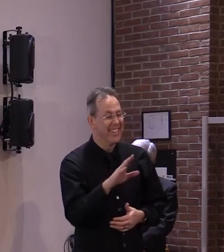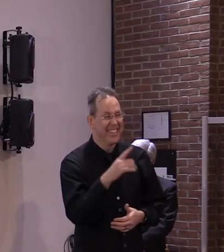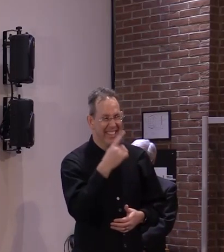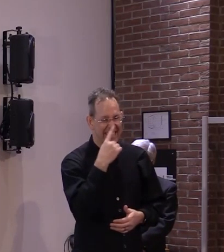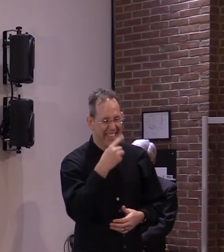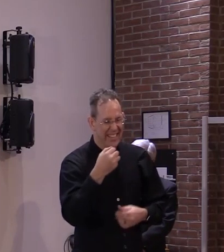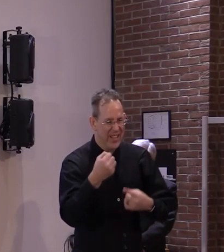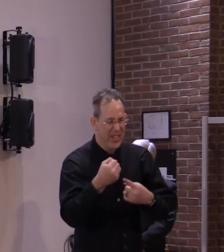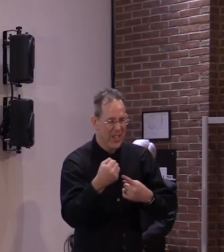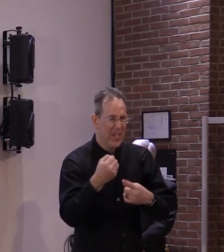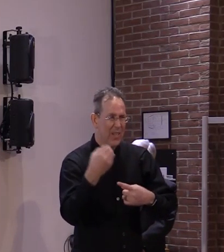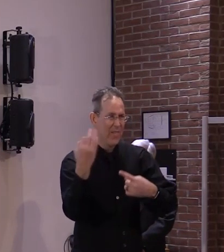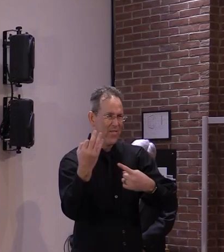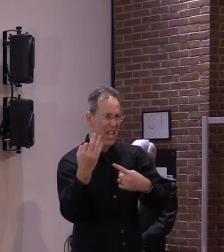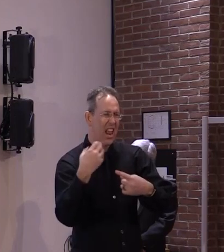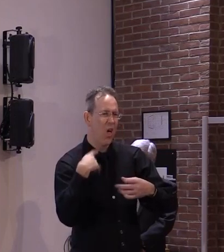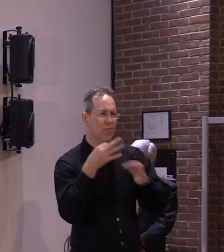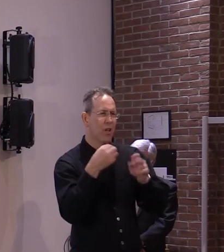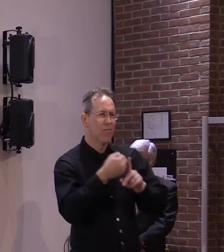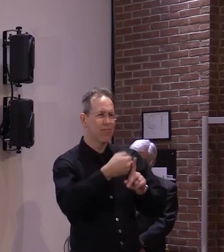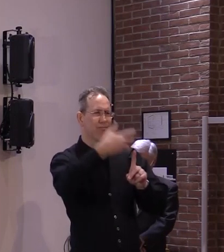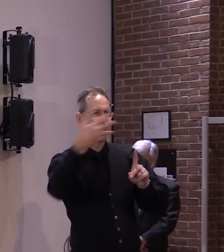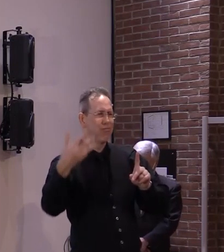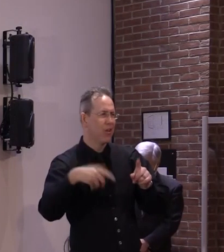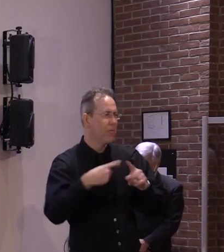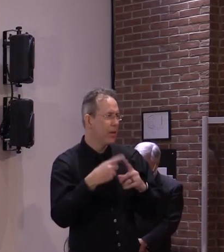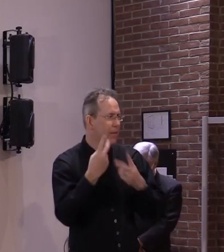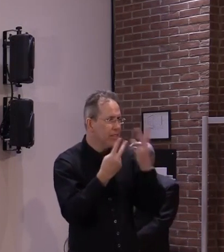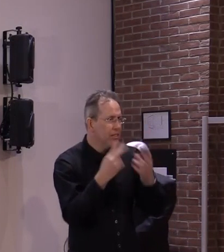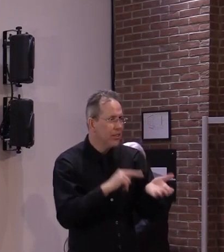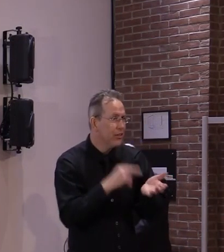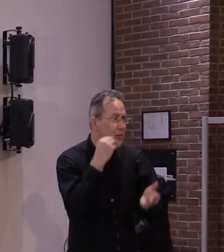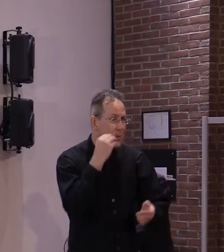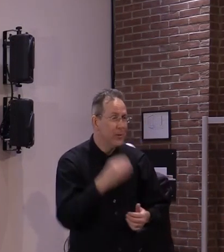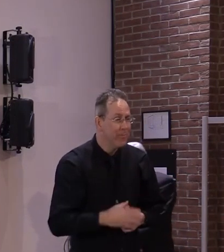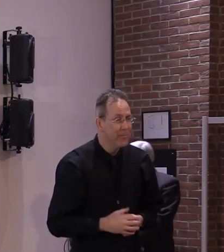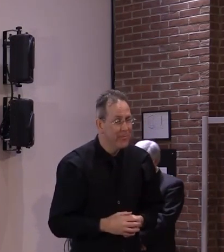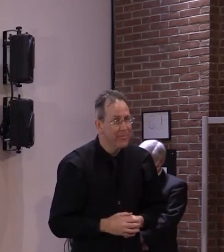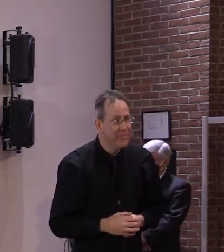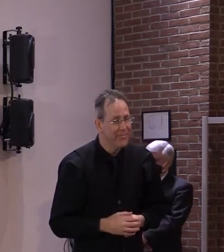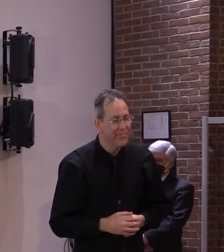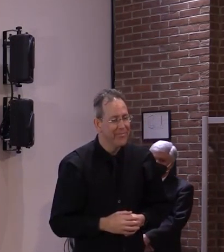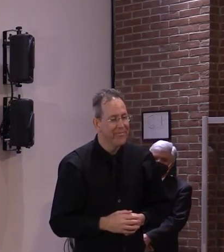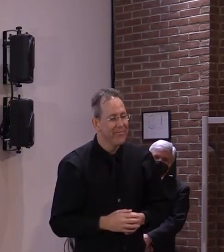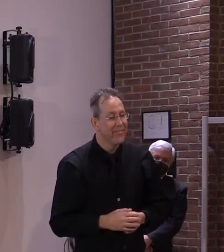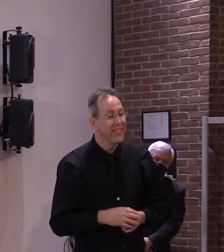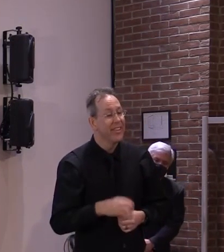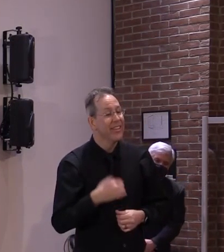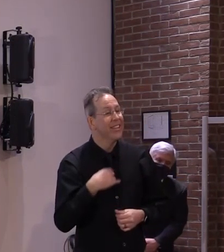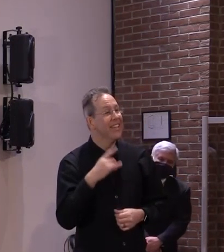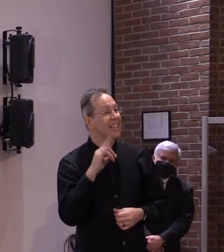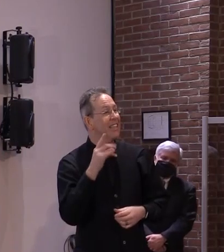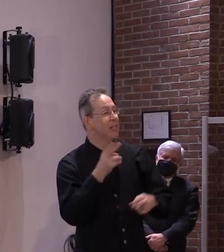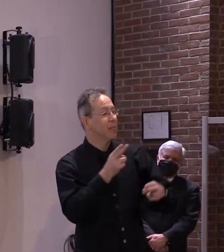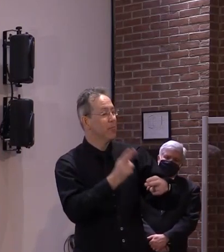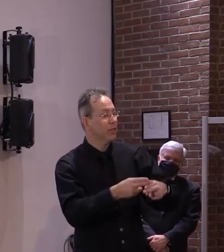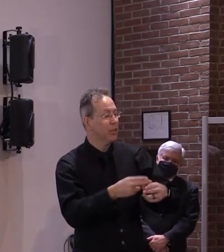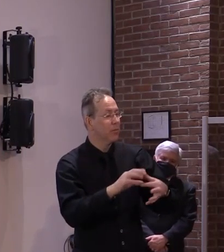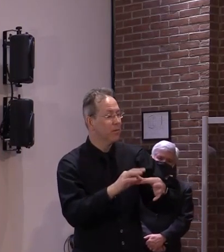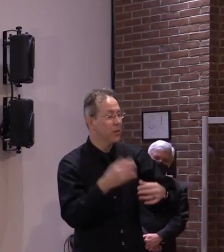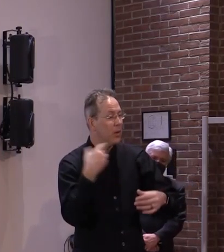time. But the things I mentioned in my opening comments are all being considered, obviously. It's really trying to